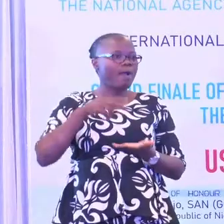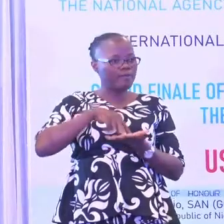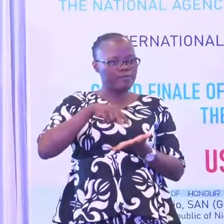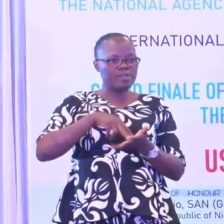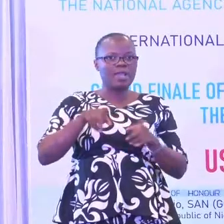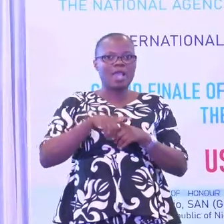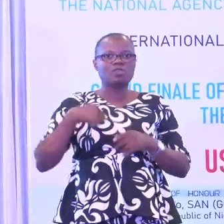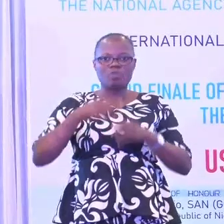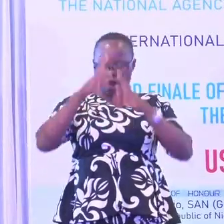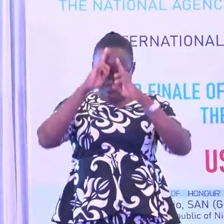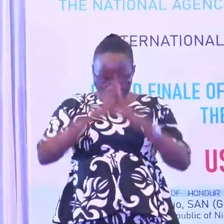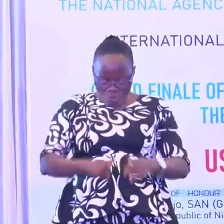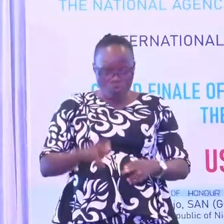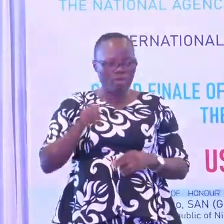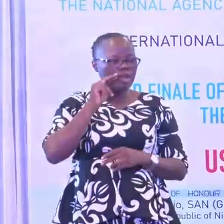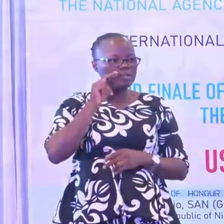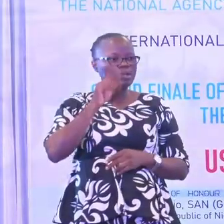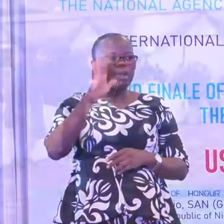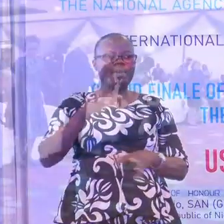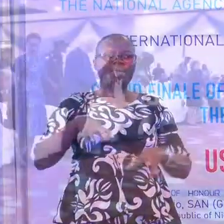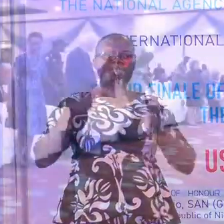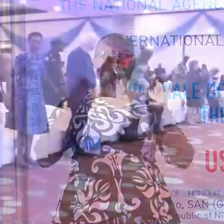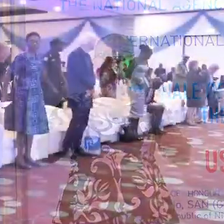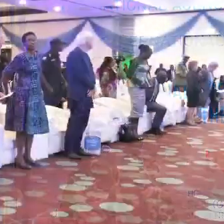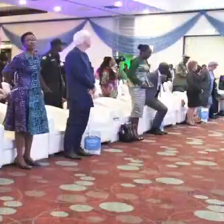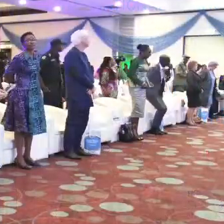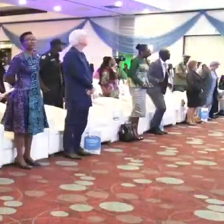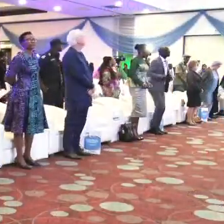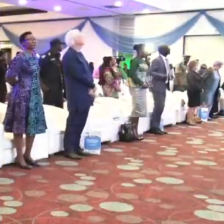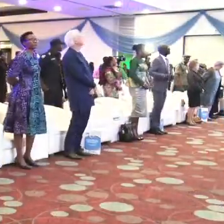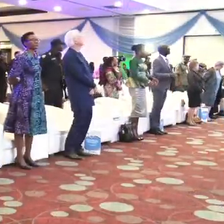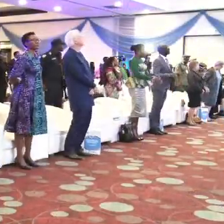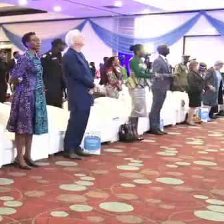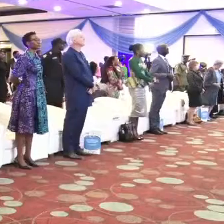honor Nigeria by taking the national anthem.